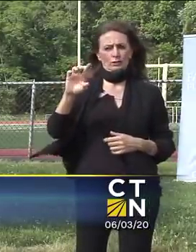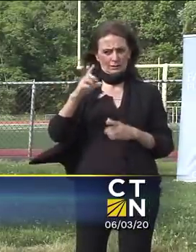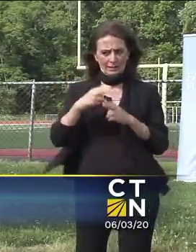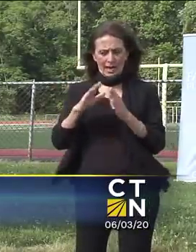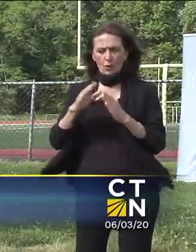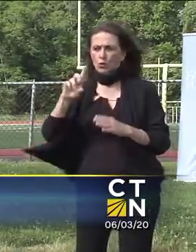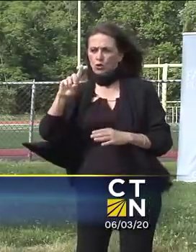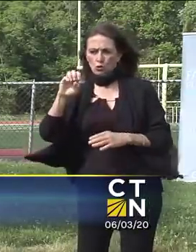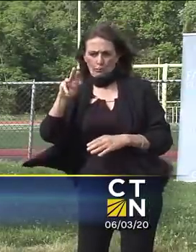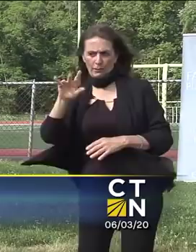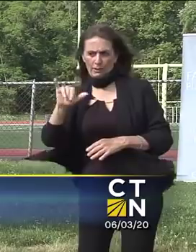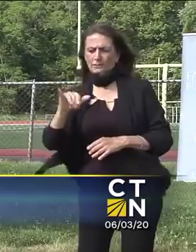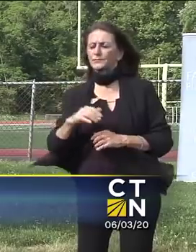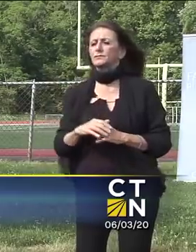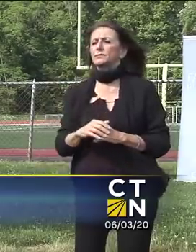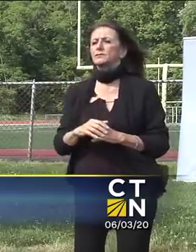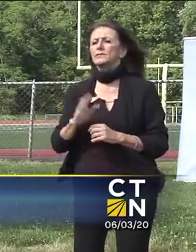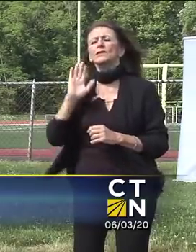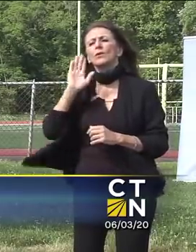Allowing up to 150